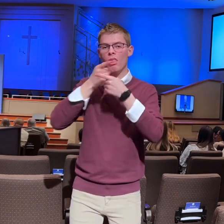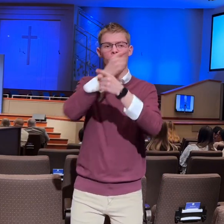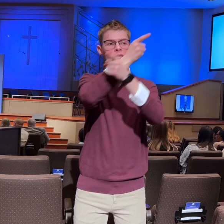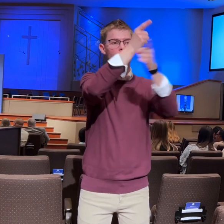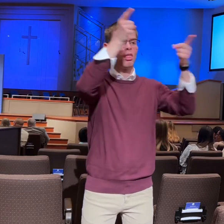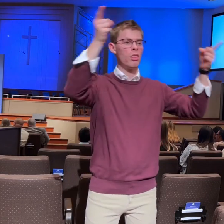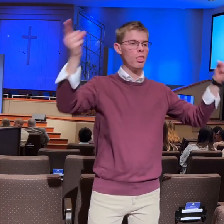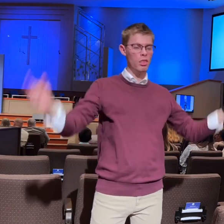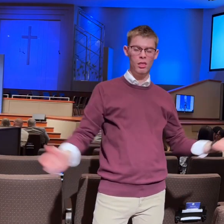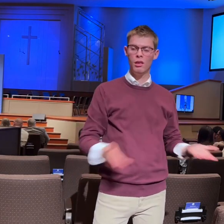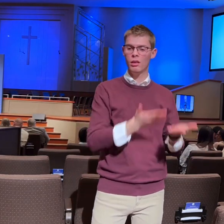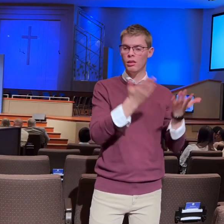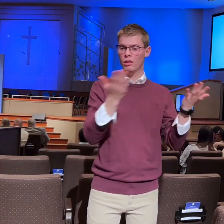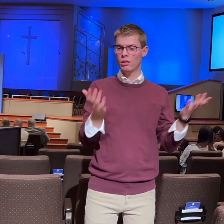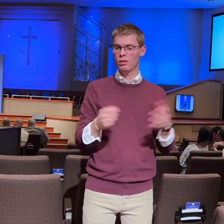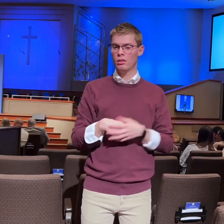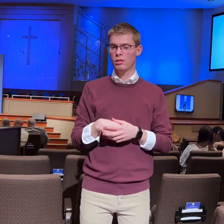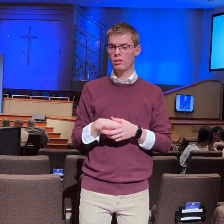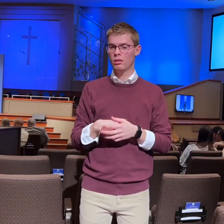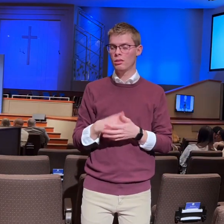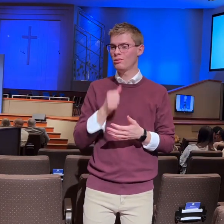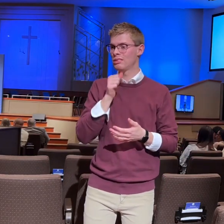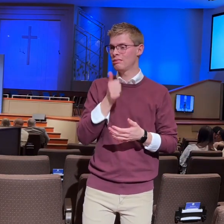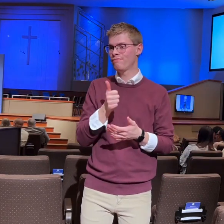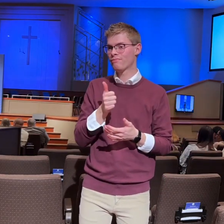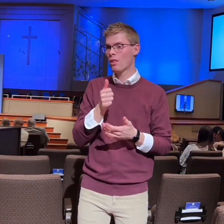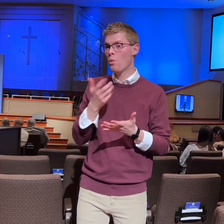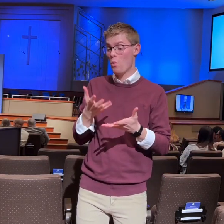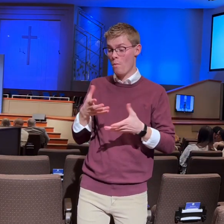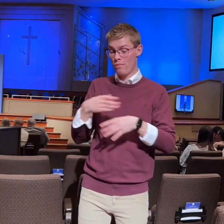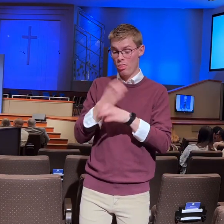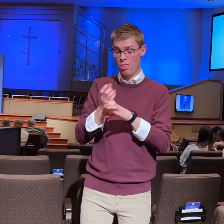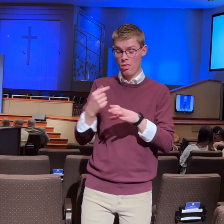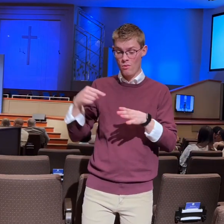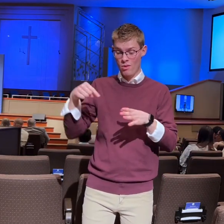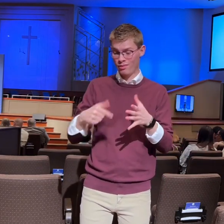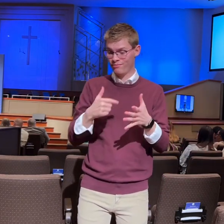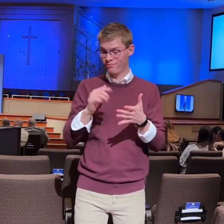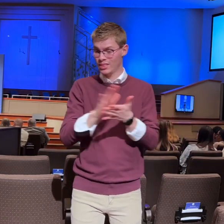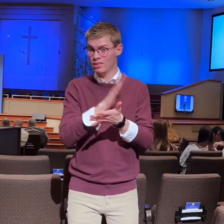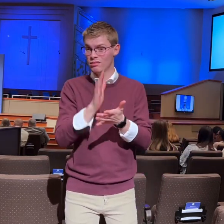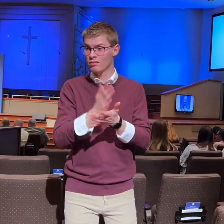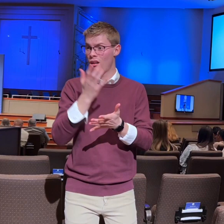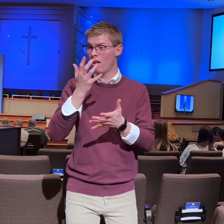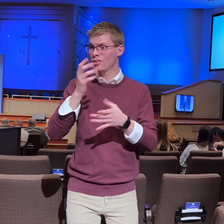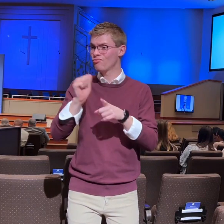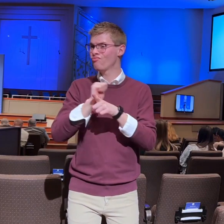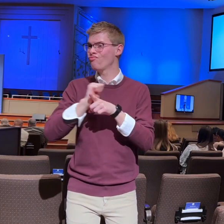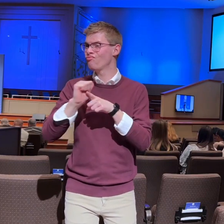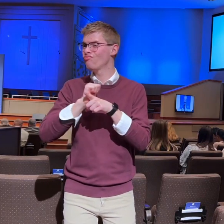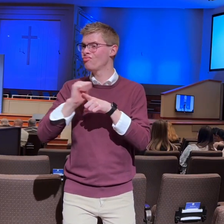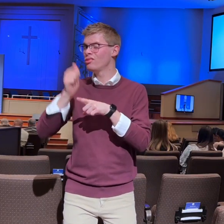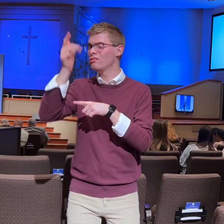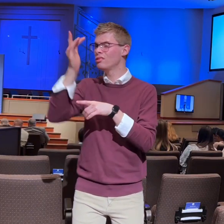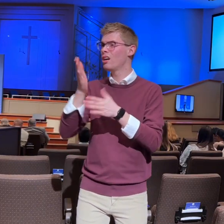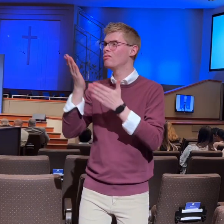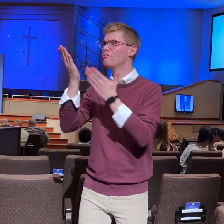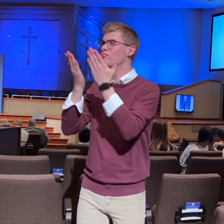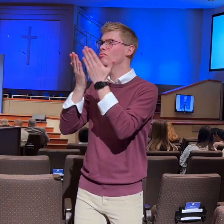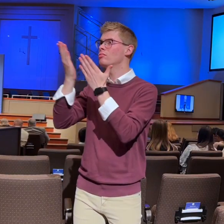We didn't create this college to train up apostates, but there are many who are apostatizing.